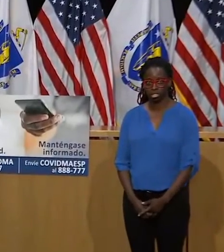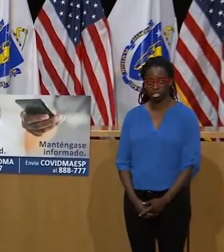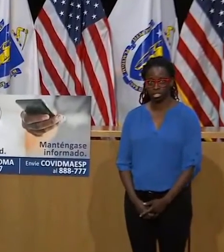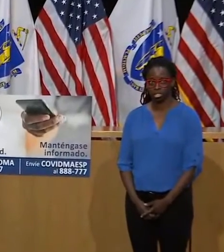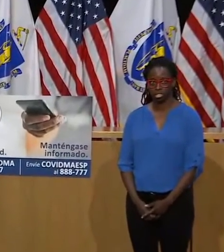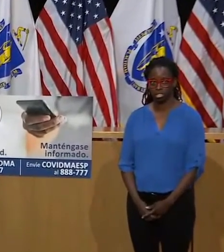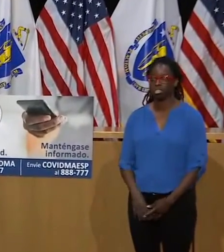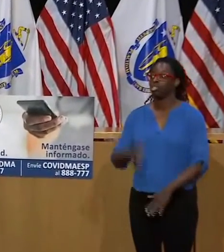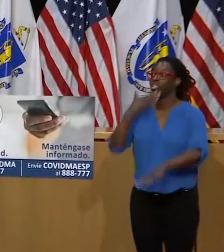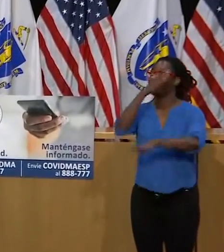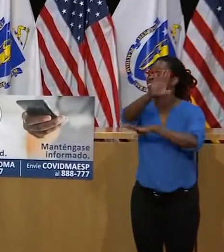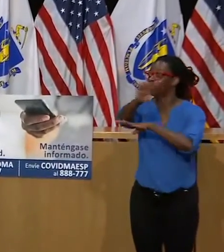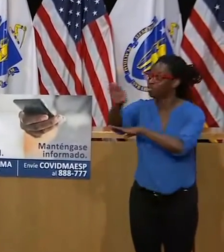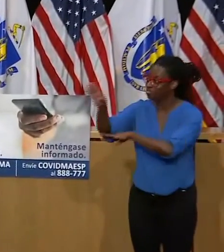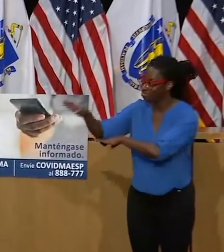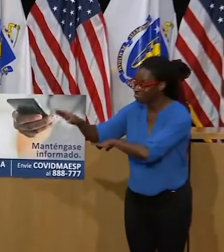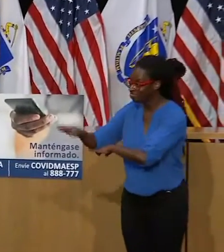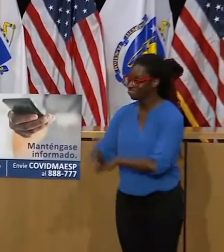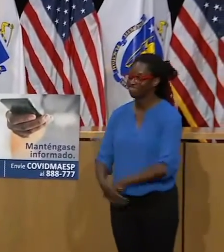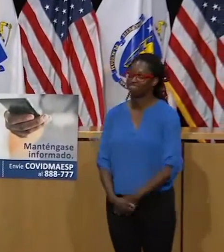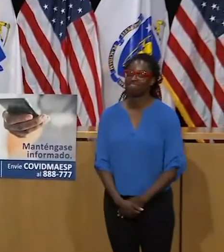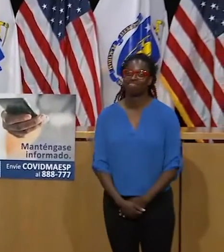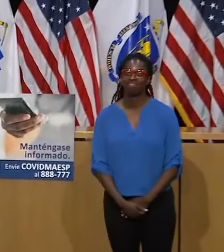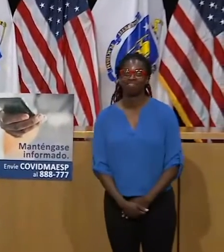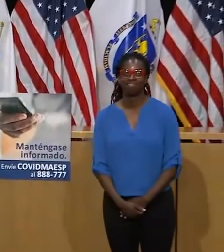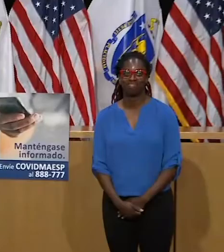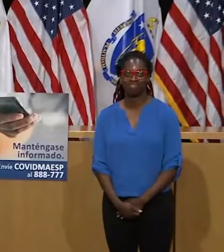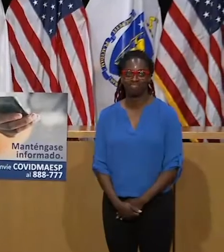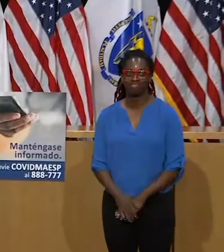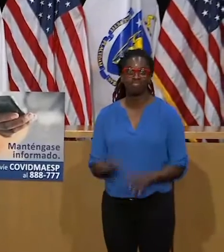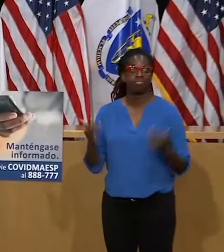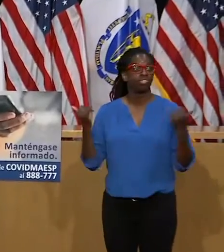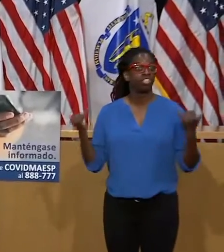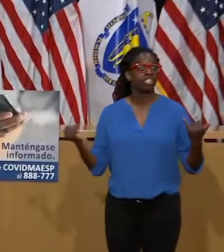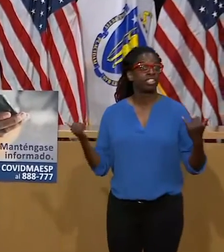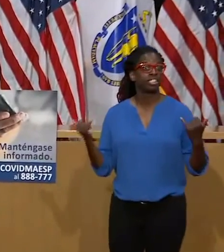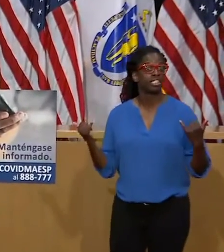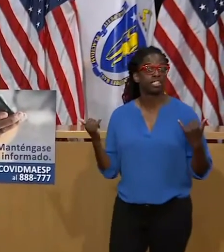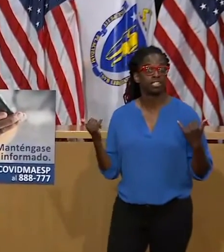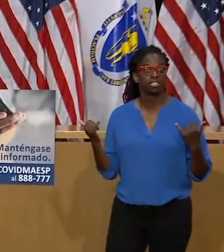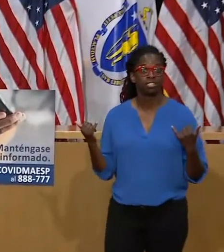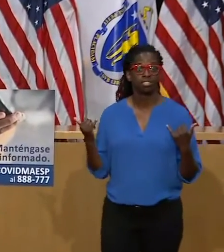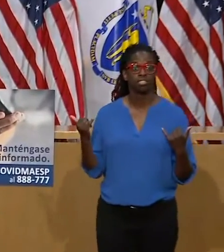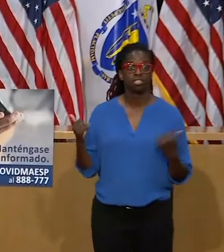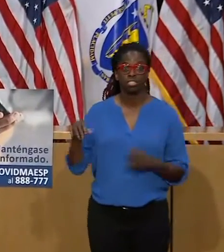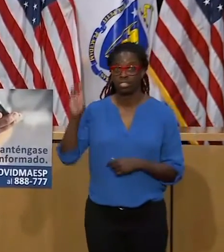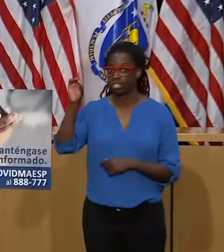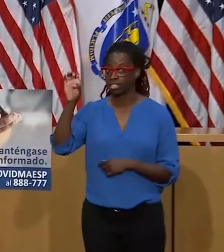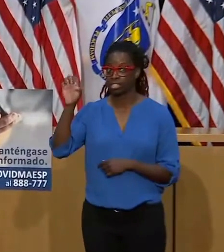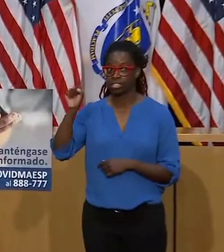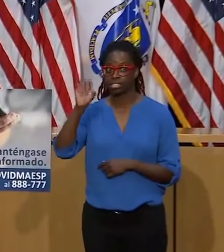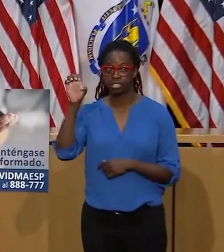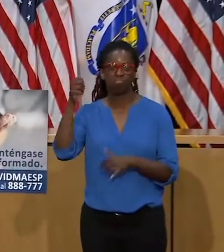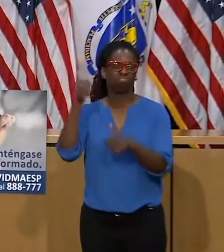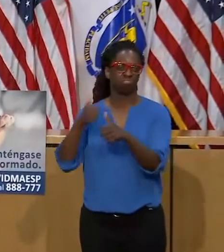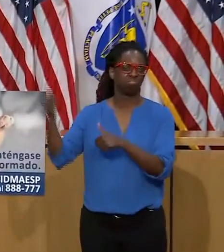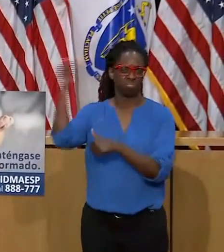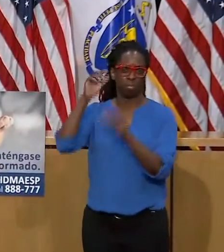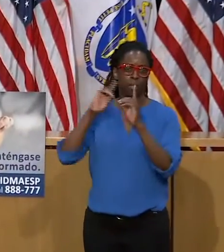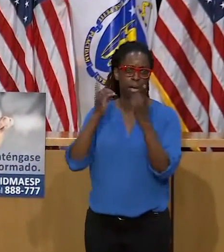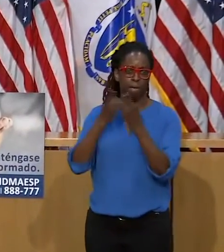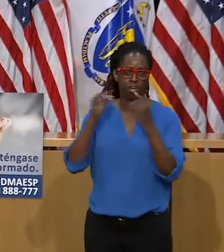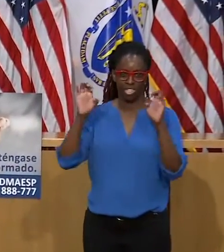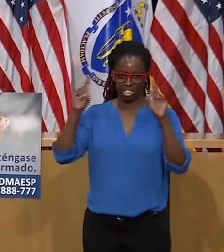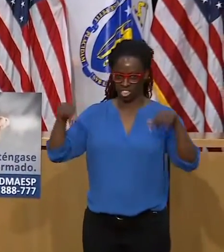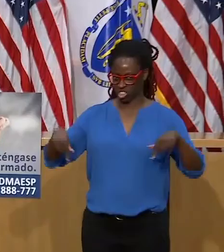Good afternoon. Today, the Department of Elementary and Secondary Education is releasing initial guidance to bring students back to classrooms this